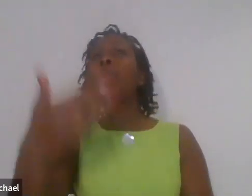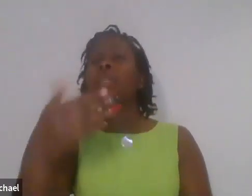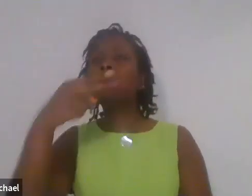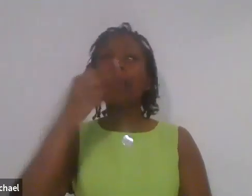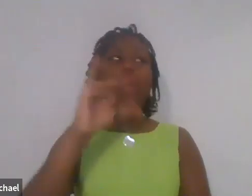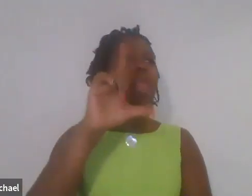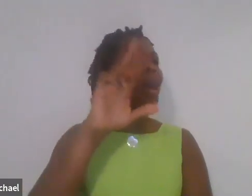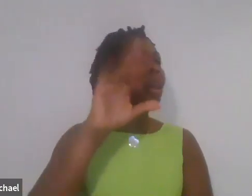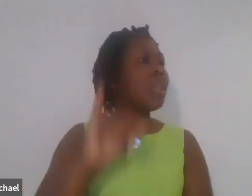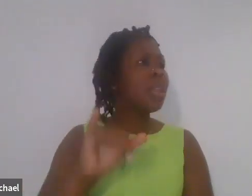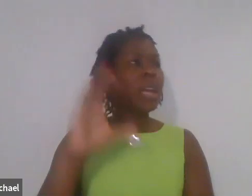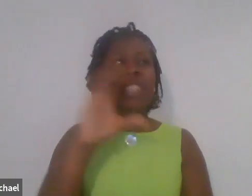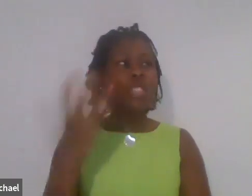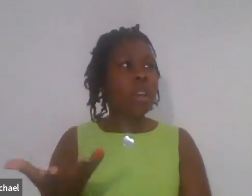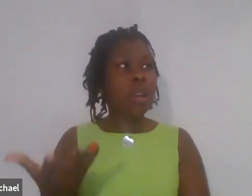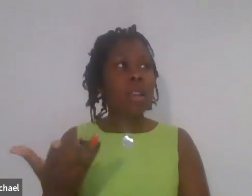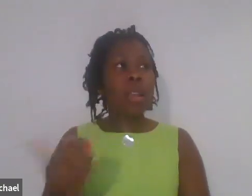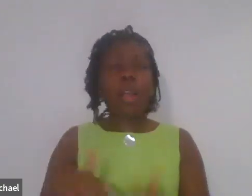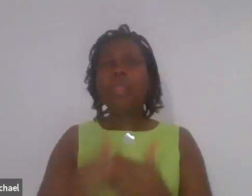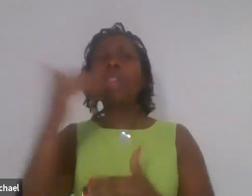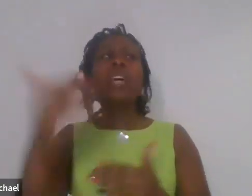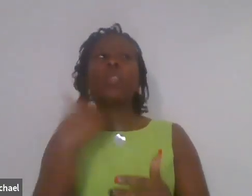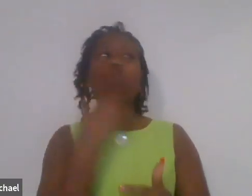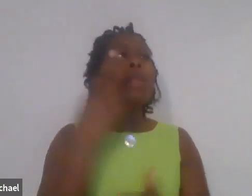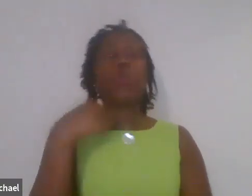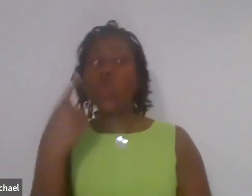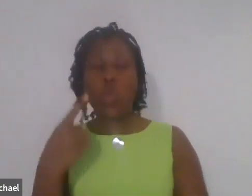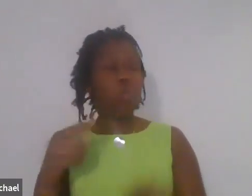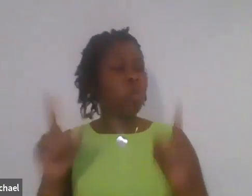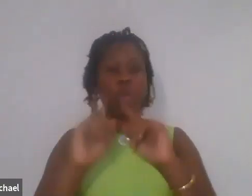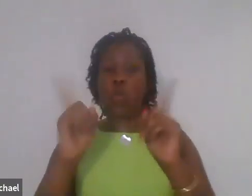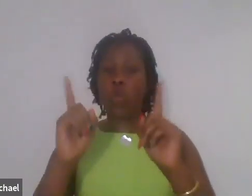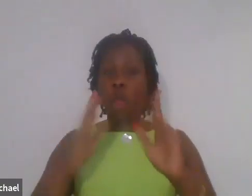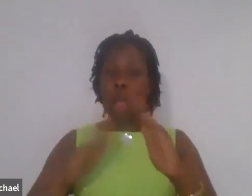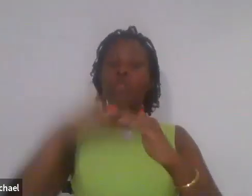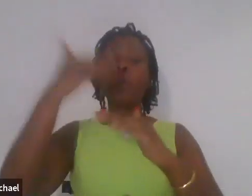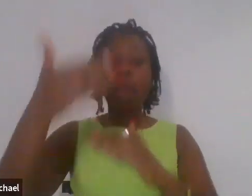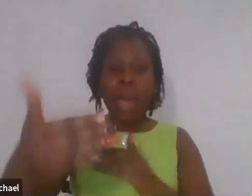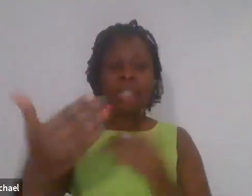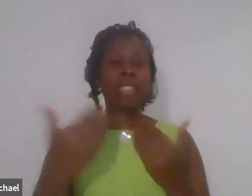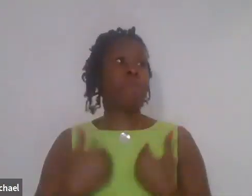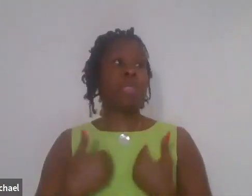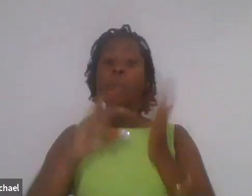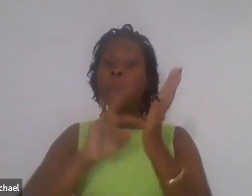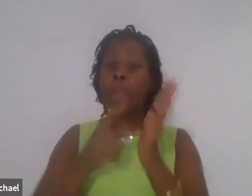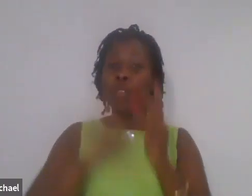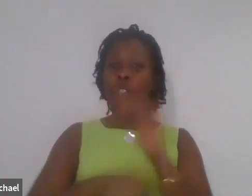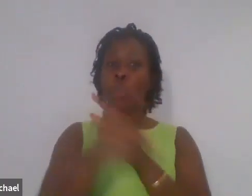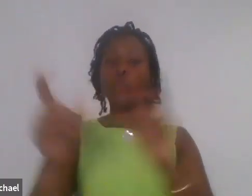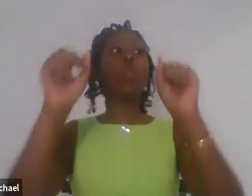next I'm not dreaming to become the next the Hillary, next who and who. the next who and who. I want to be next. I just want to be you me.